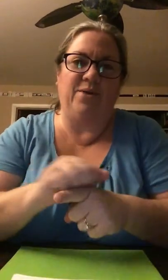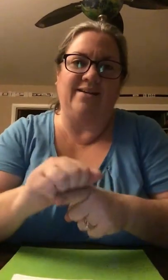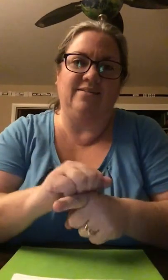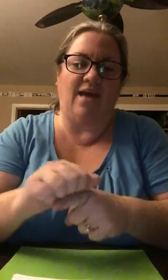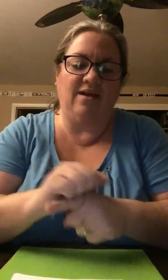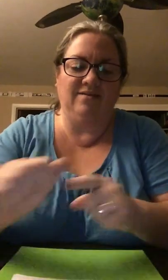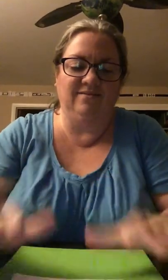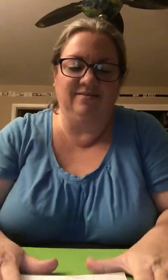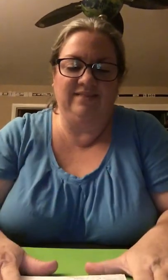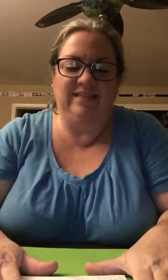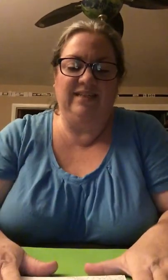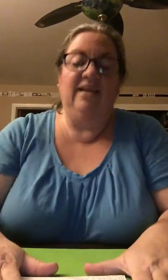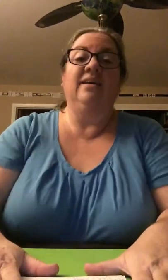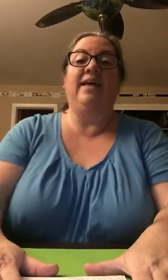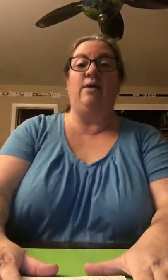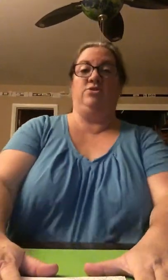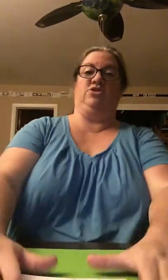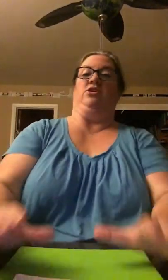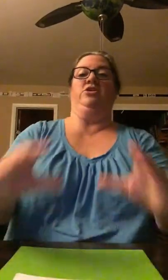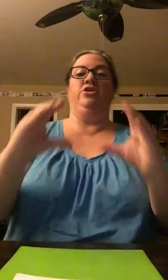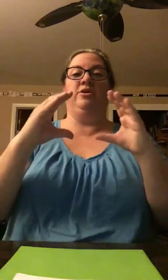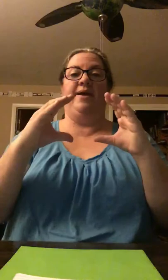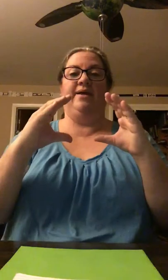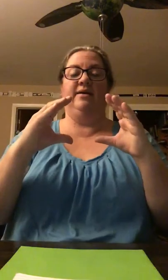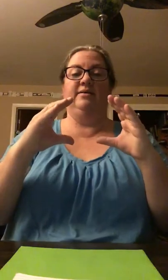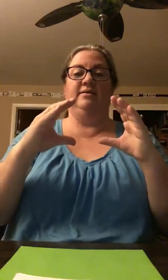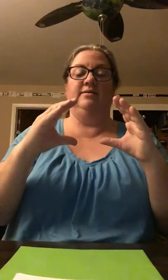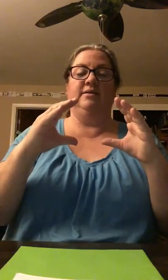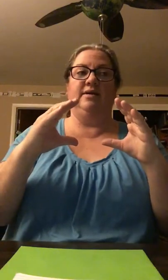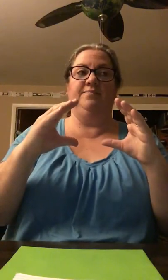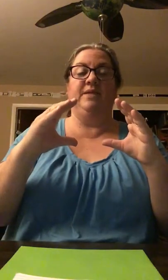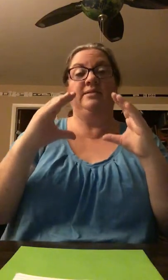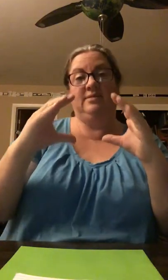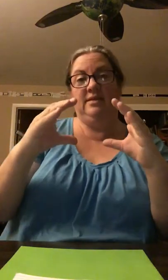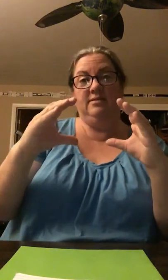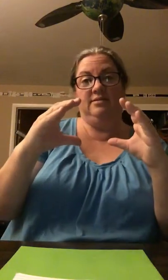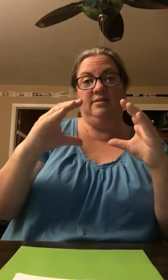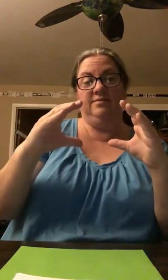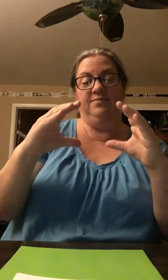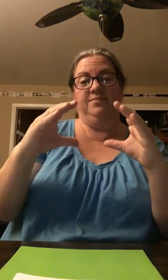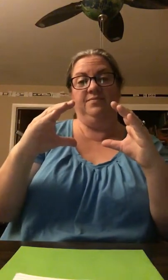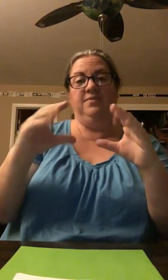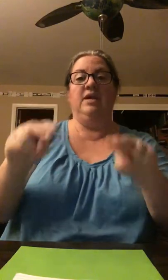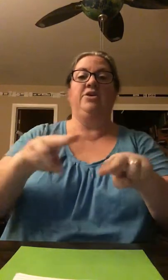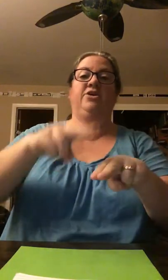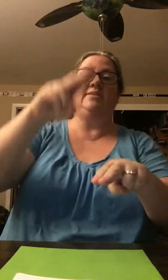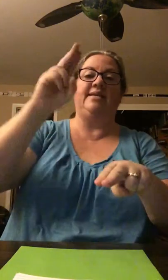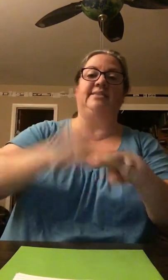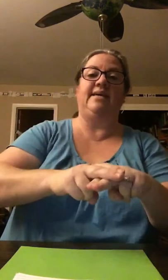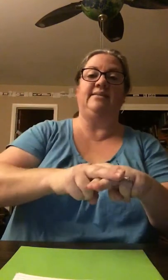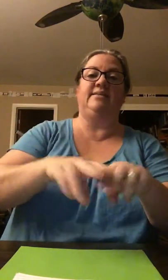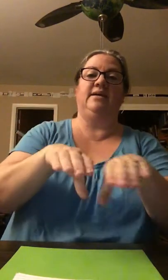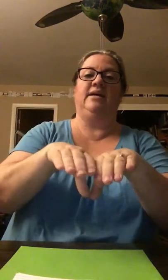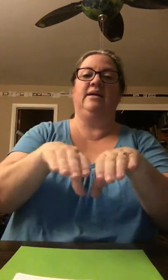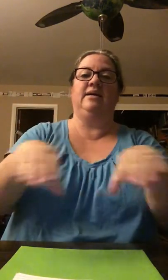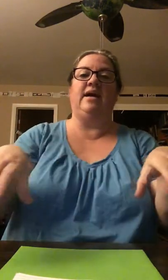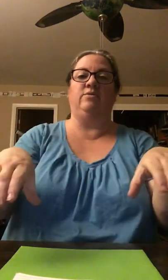Practice that. Couch. You're going to make C's. You're going to say sit,